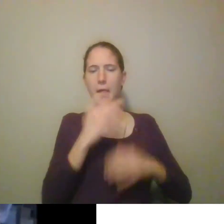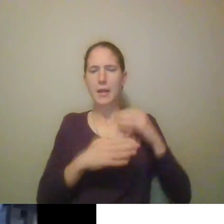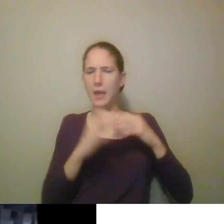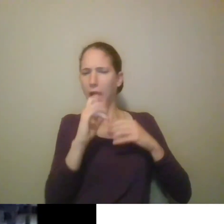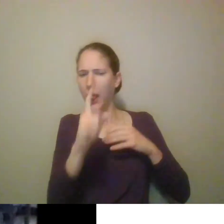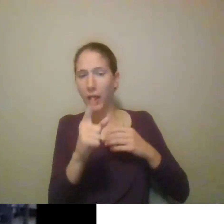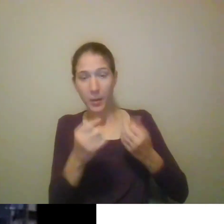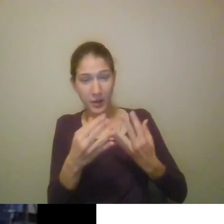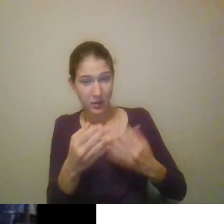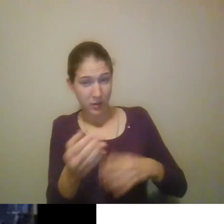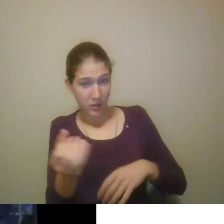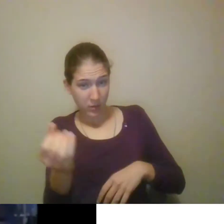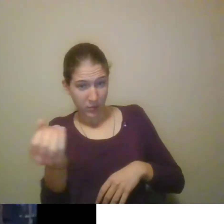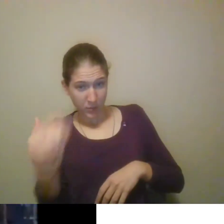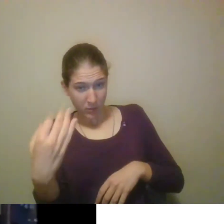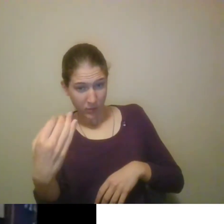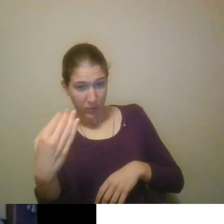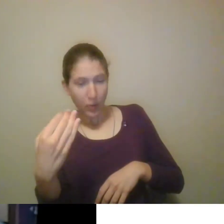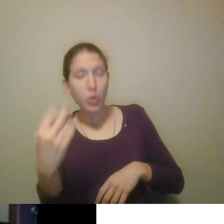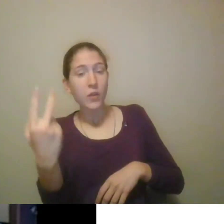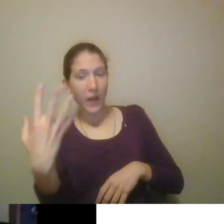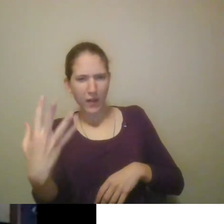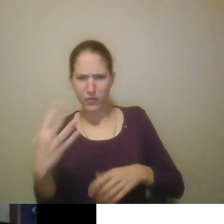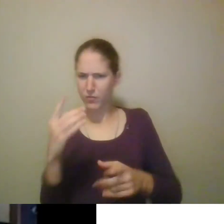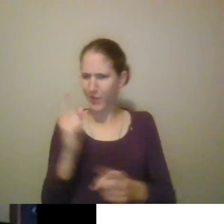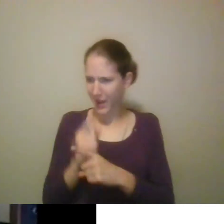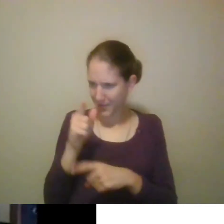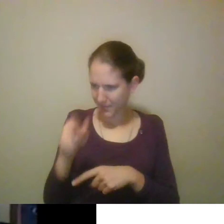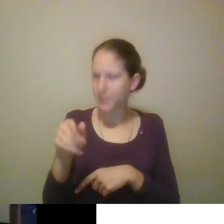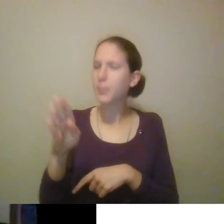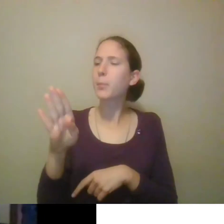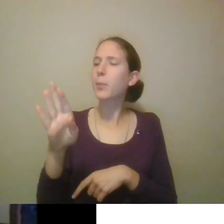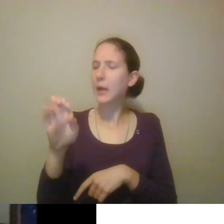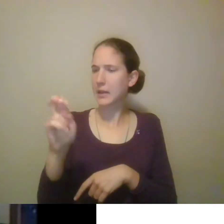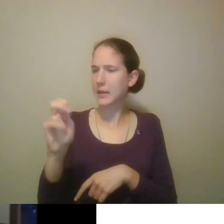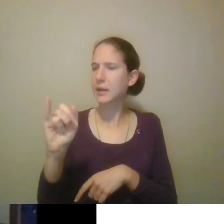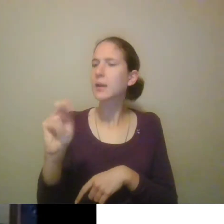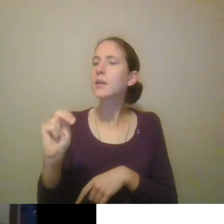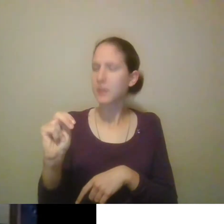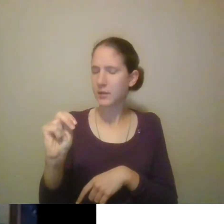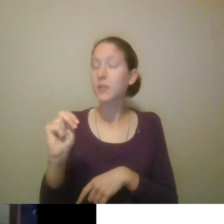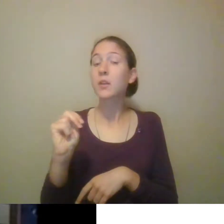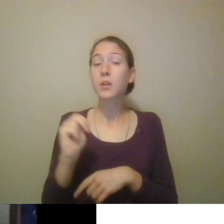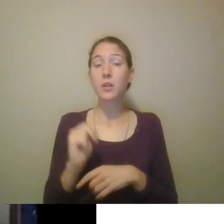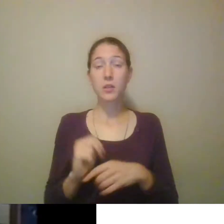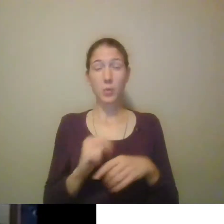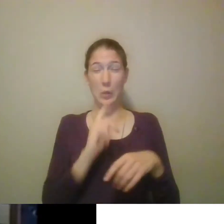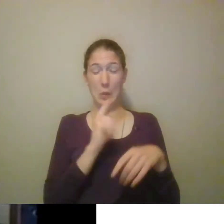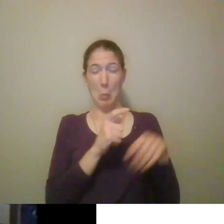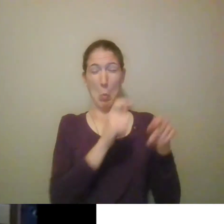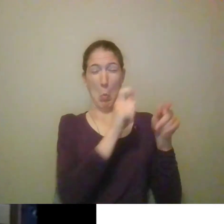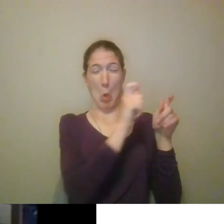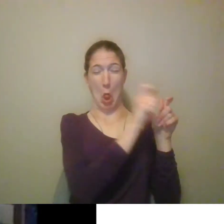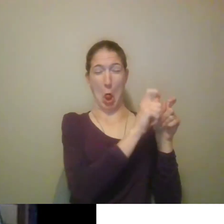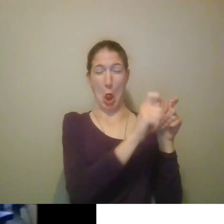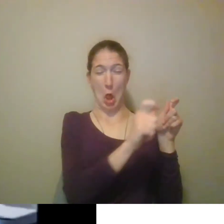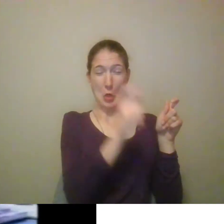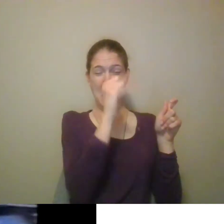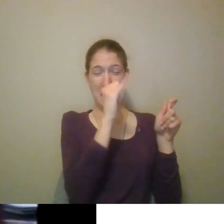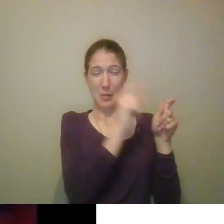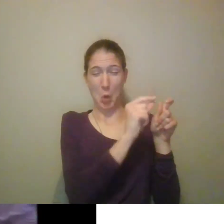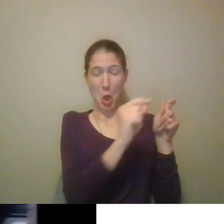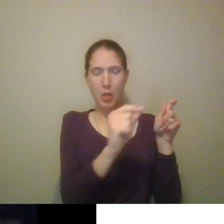Brendan? 35. Okay, so you can see they're incredibly small. Incredibly small. Beth?